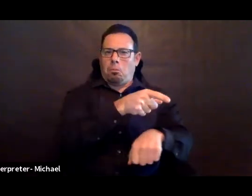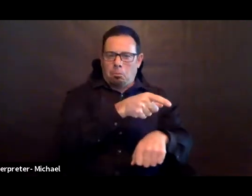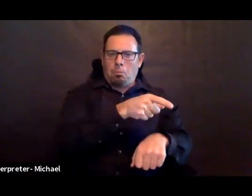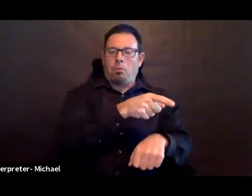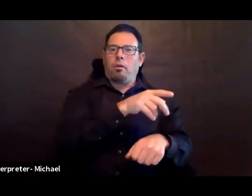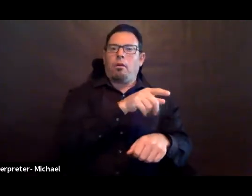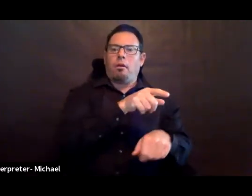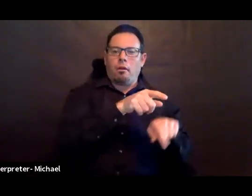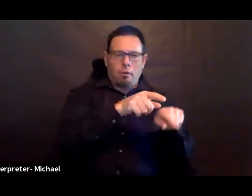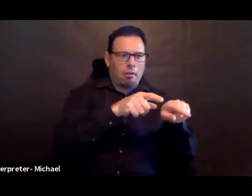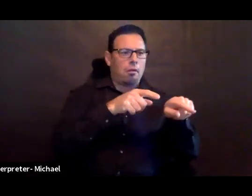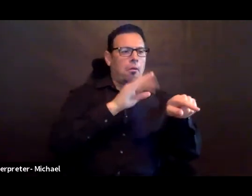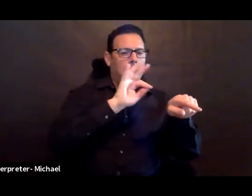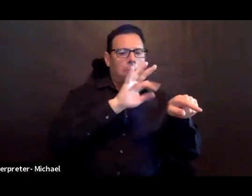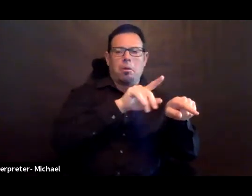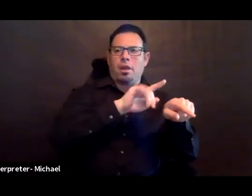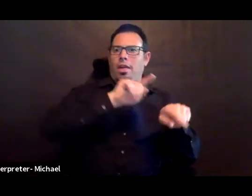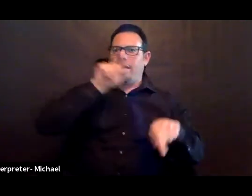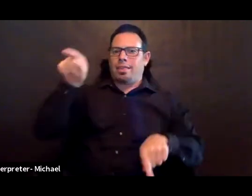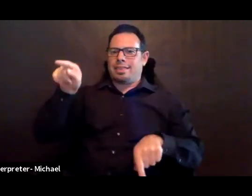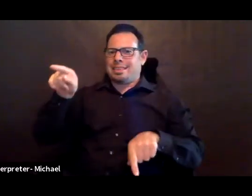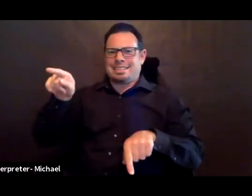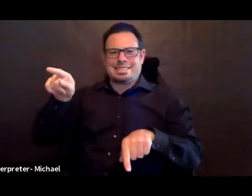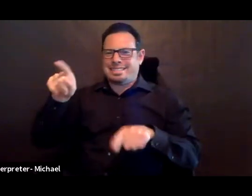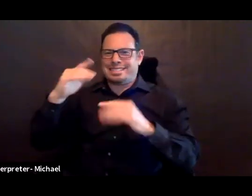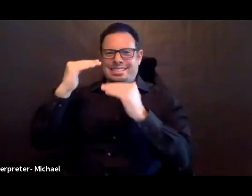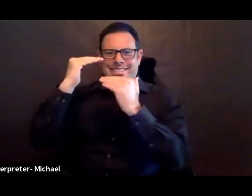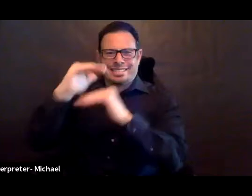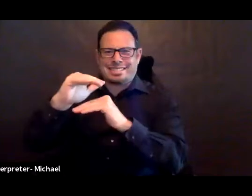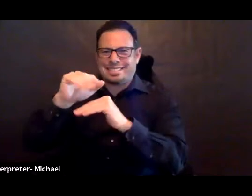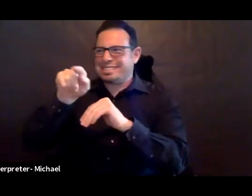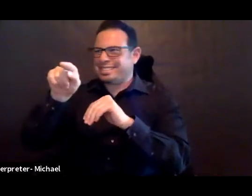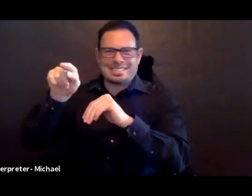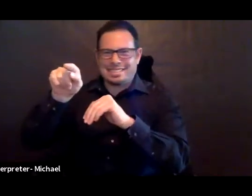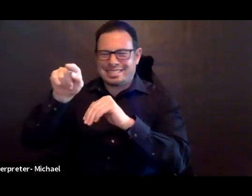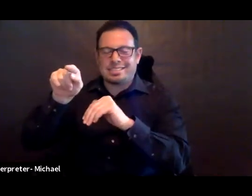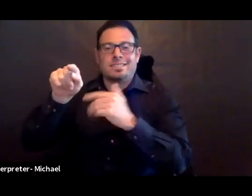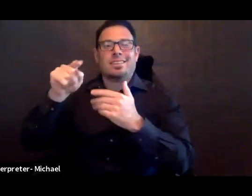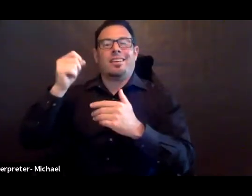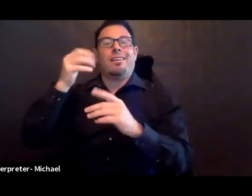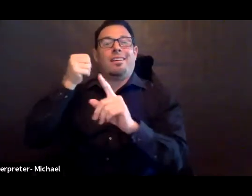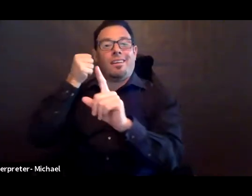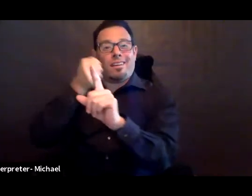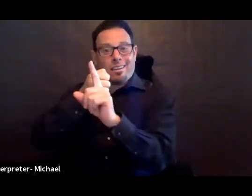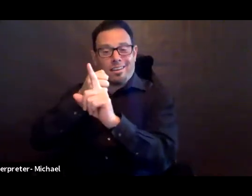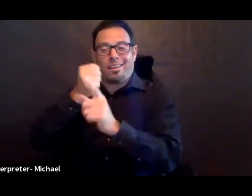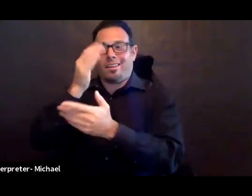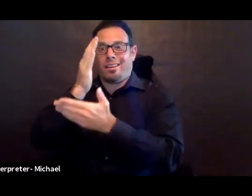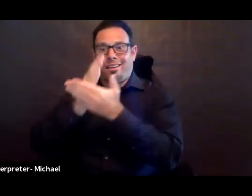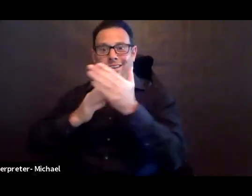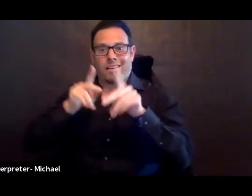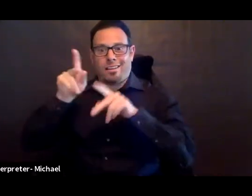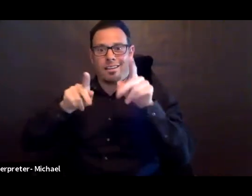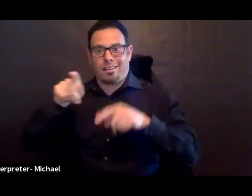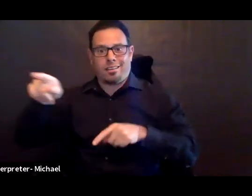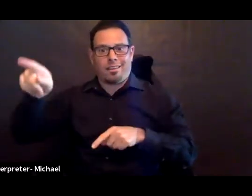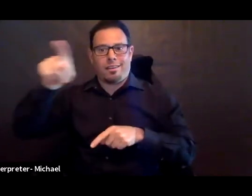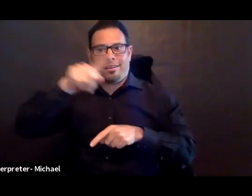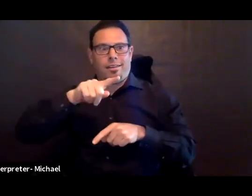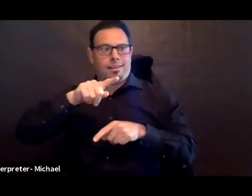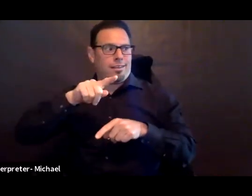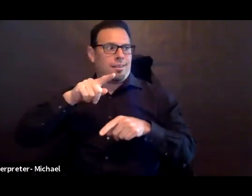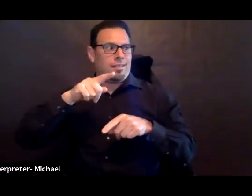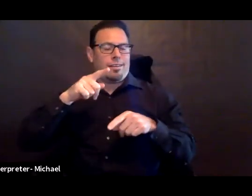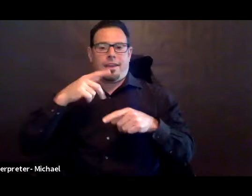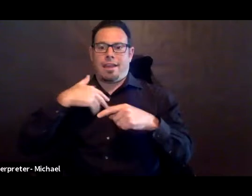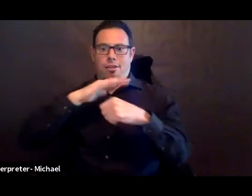briefings in recent days, unvaccinated Americans account for the vast majority of COVID-19 hospitalizations and